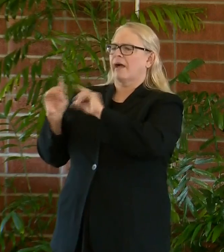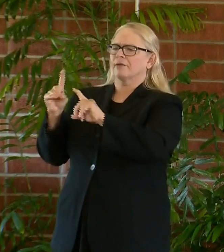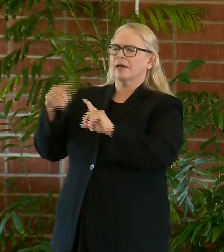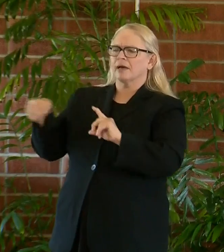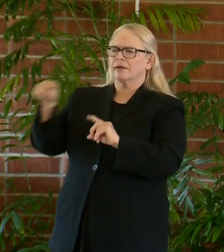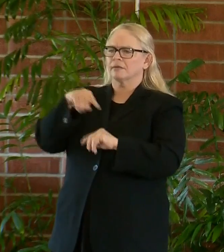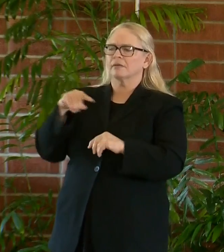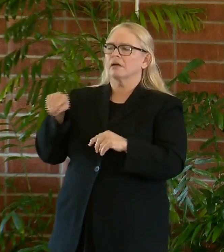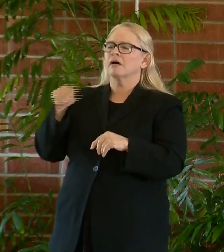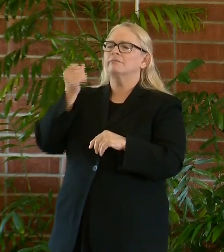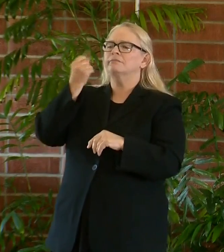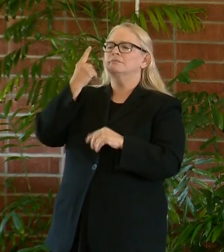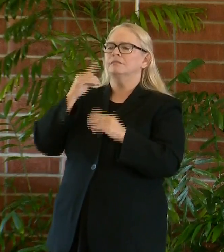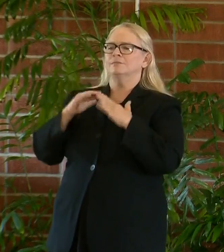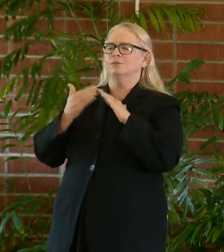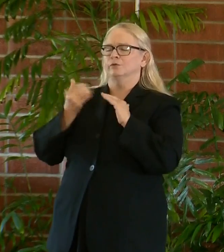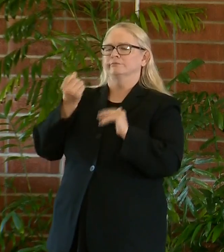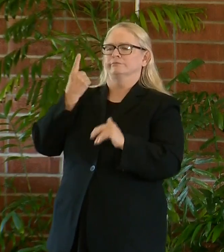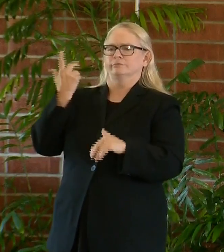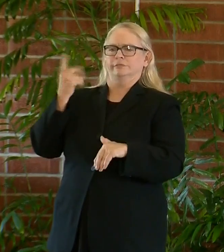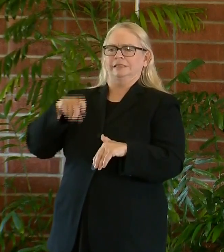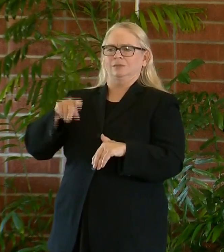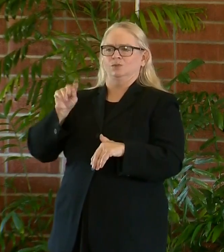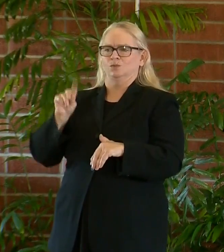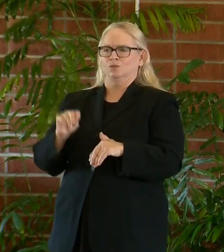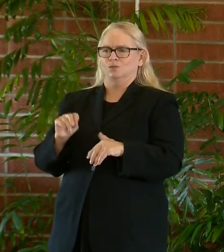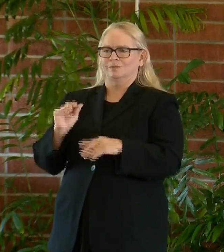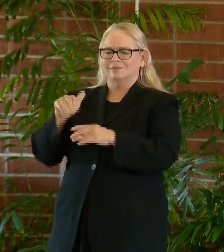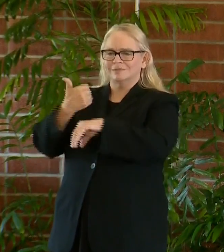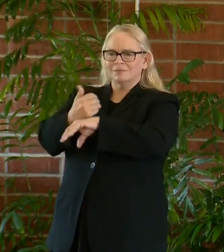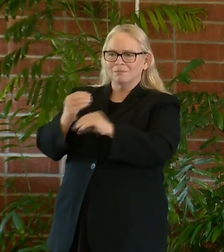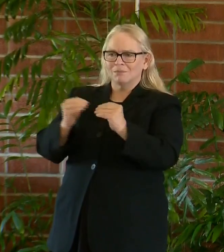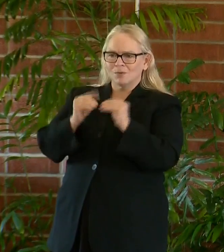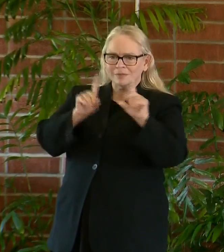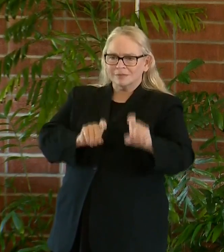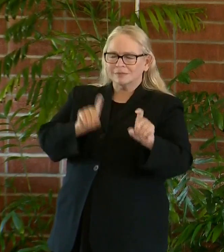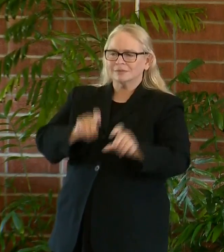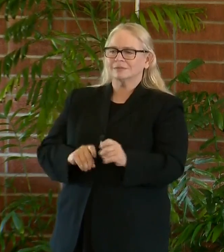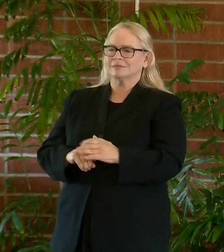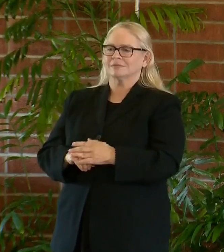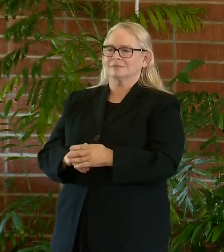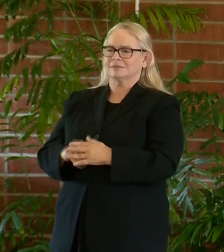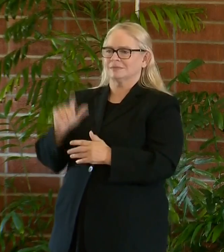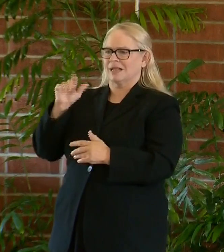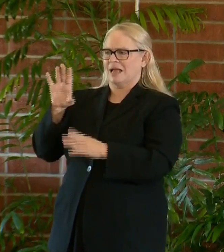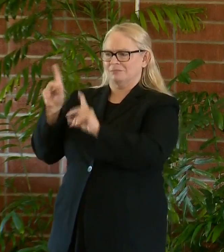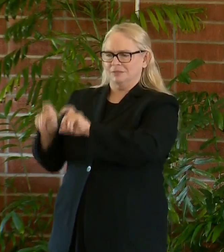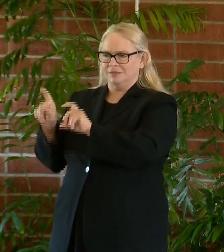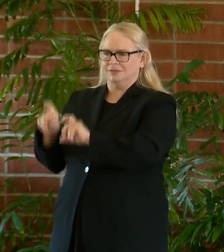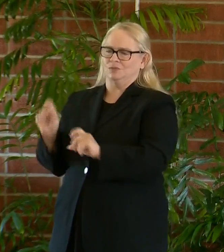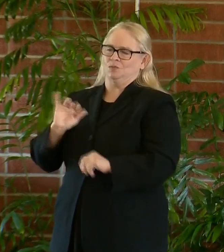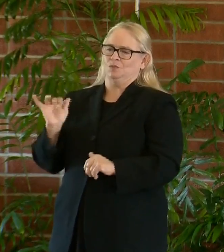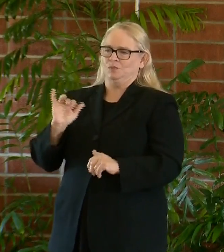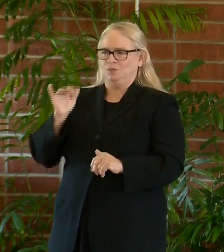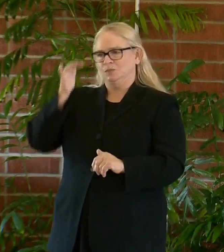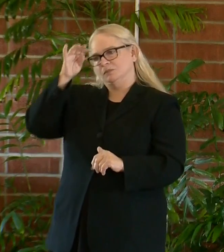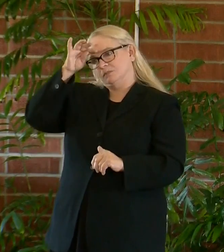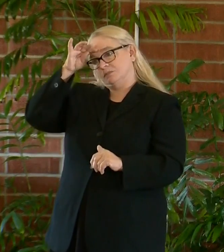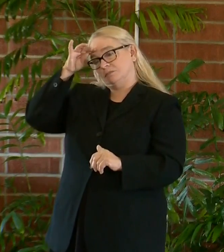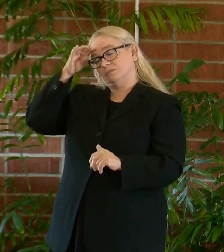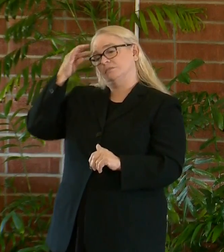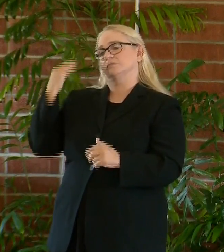to increasing testing, to making sure that we have the staff necessary to do that contact tracing and